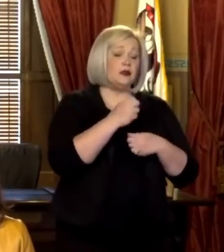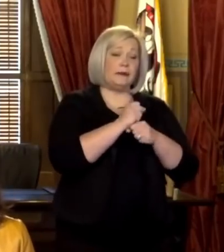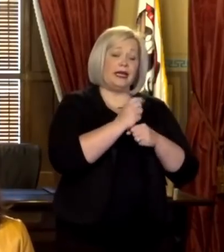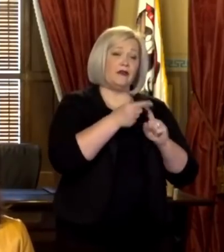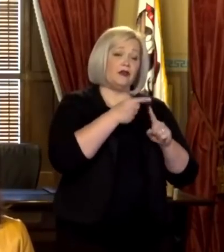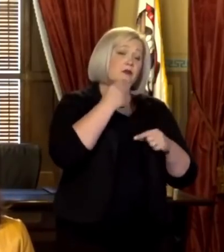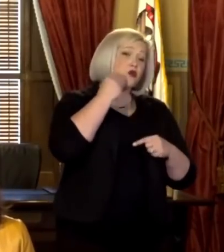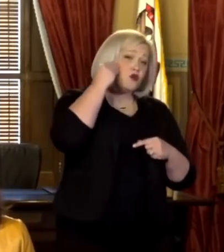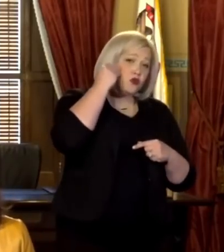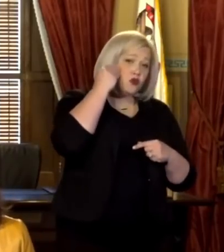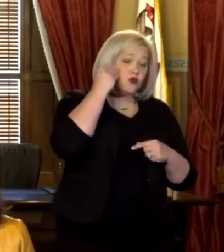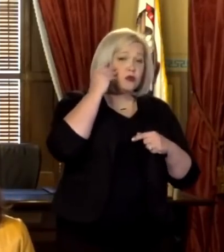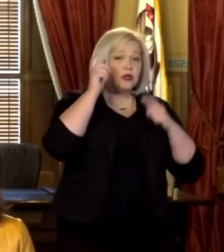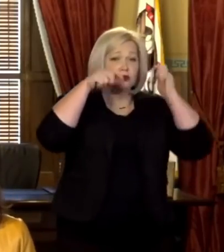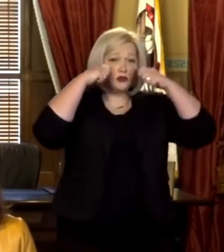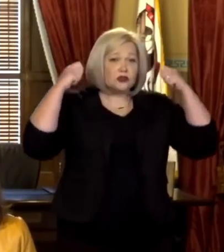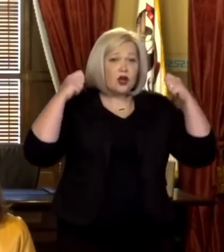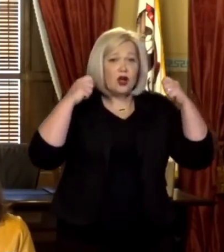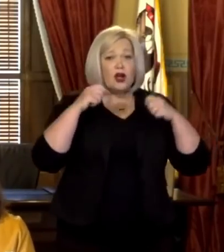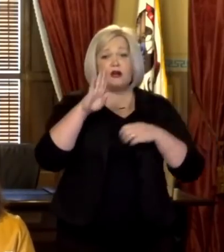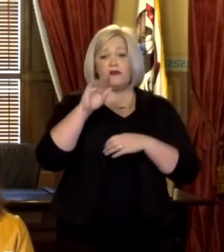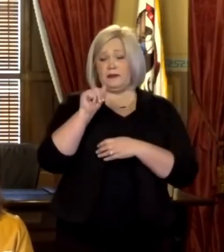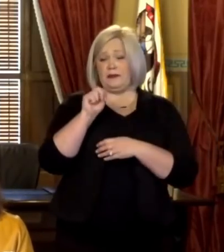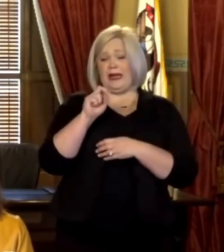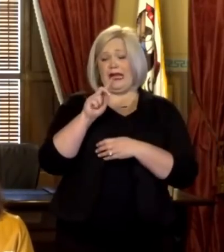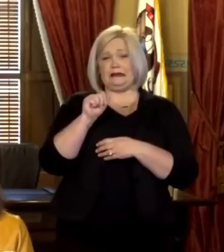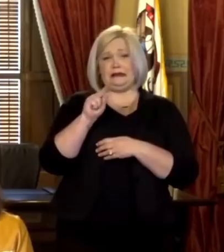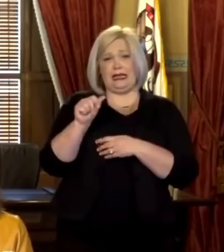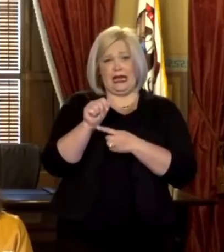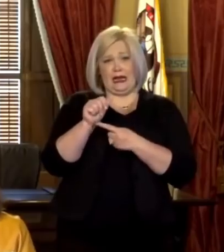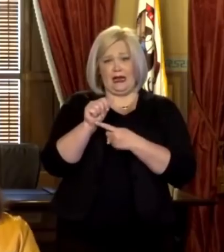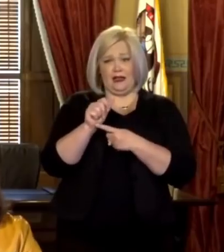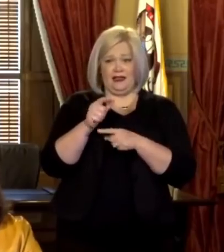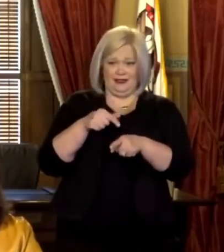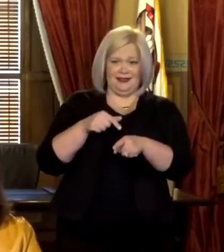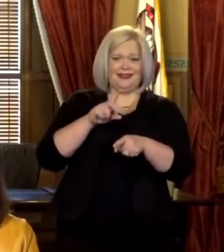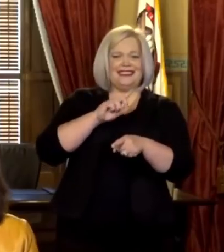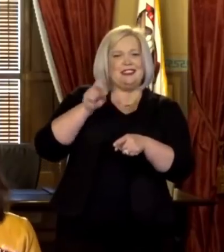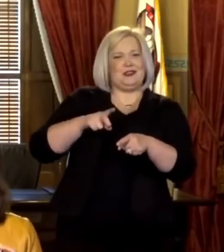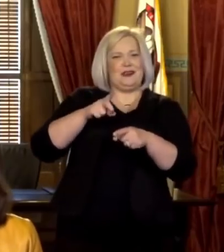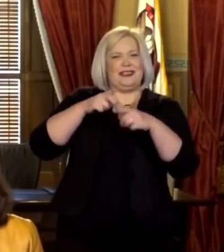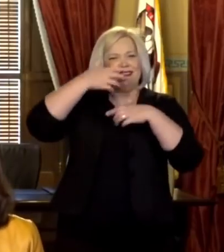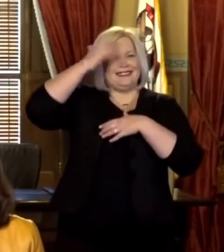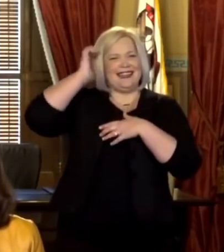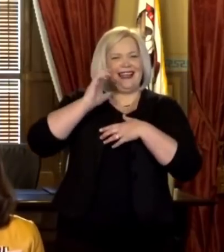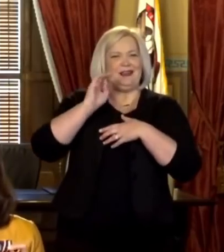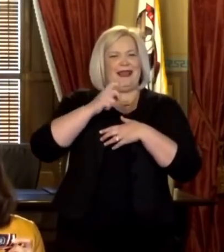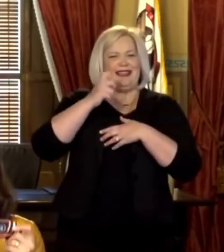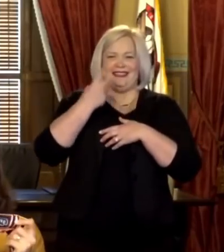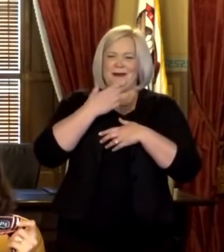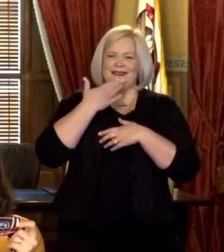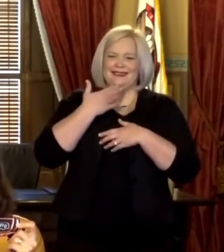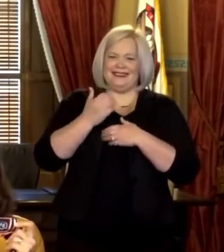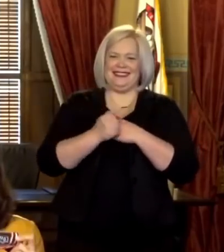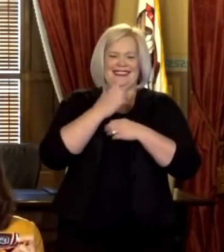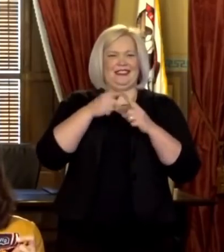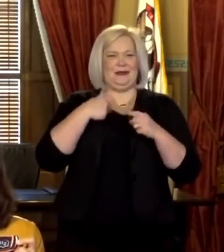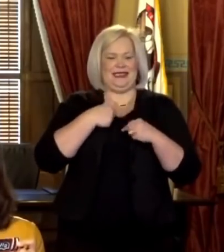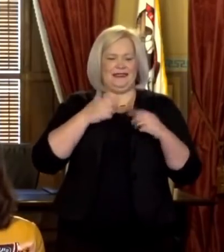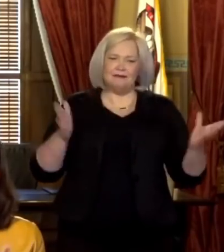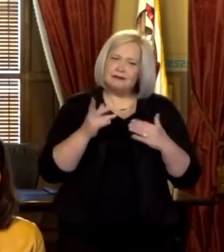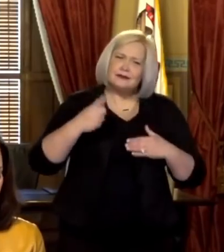scarf, a bandana, or a handkerchief. This is a Detroit Tiger mask that someone generously sent to me. I